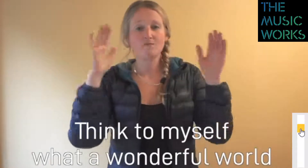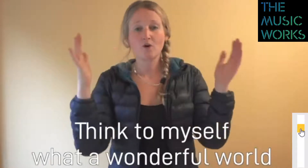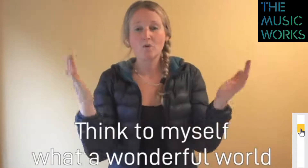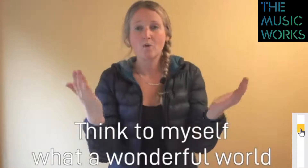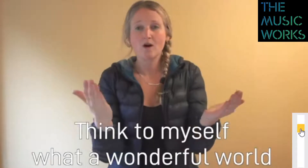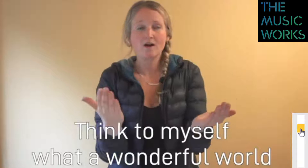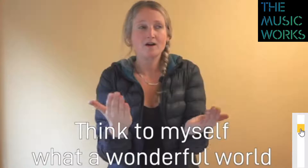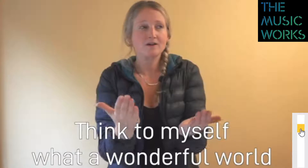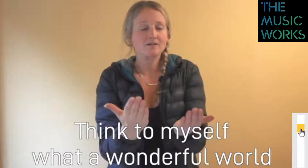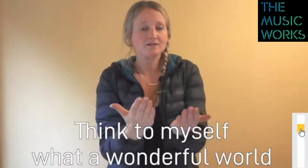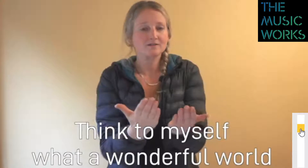wonderful world.